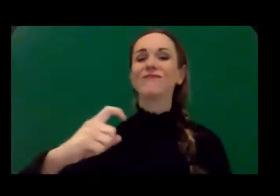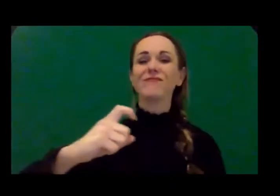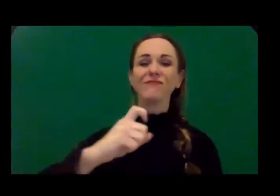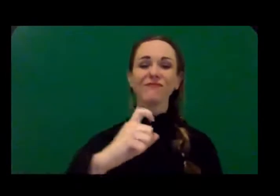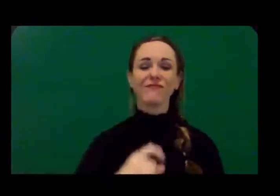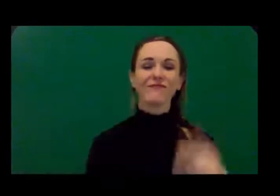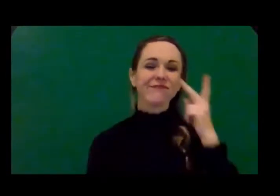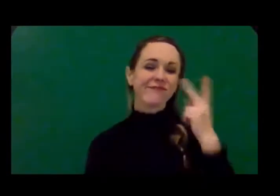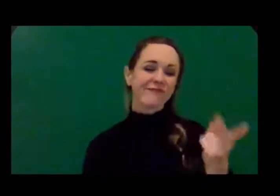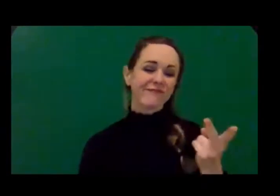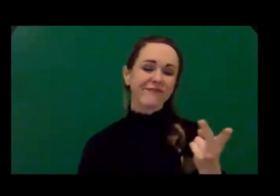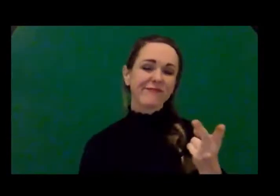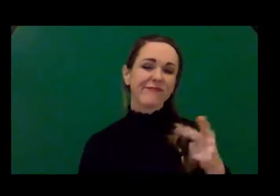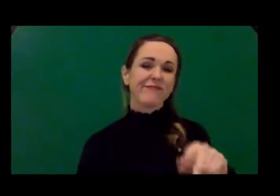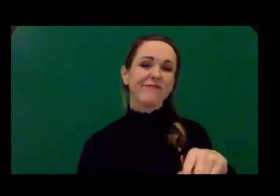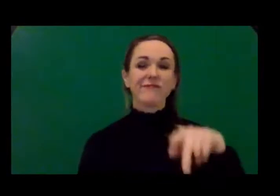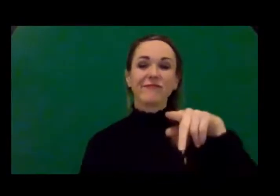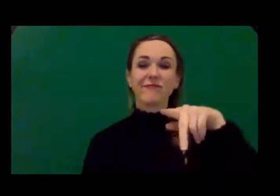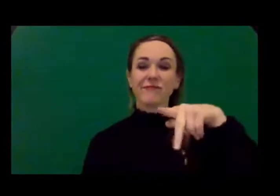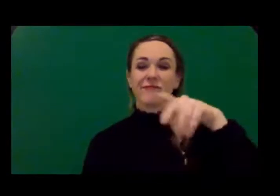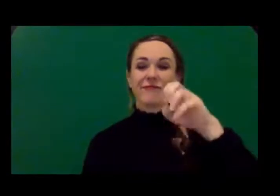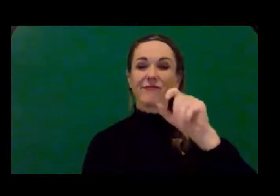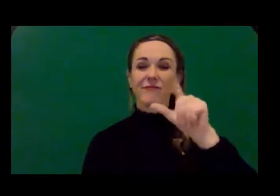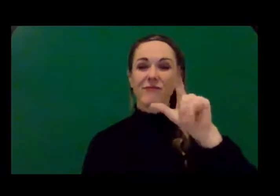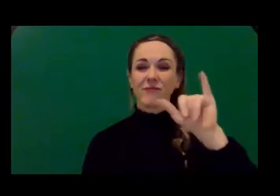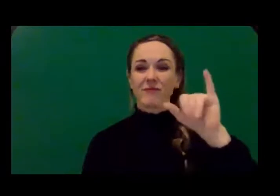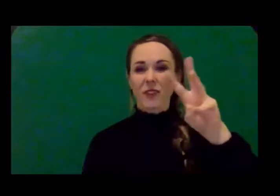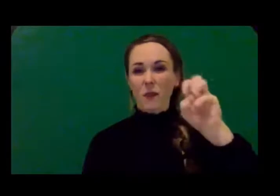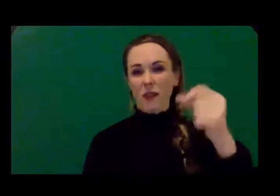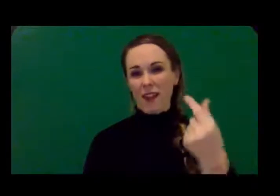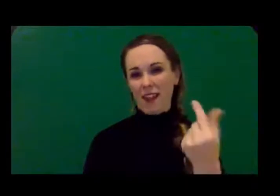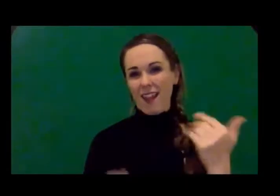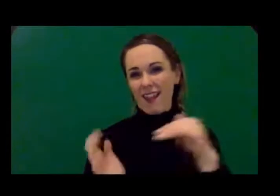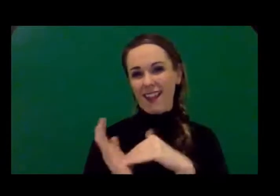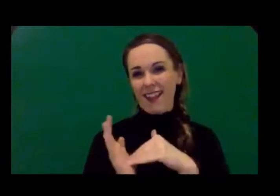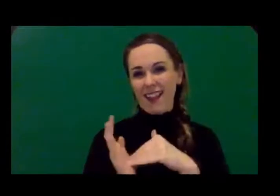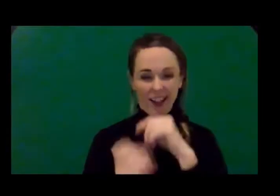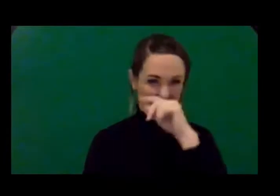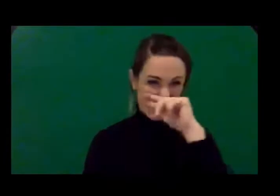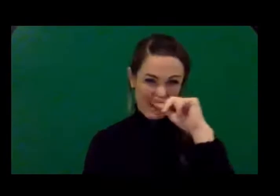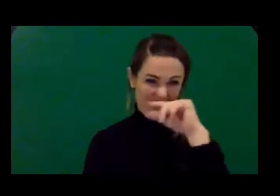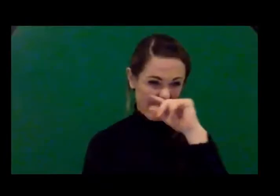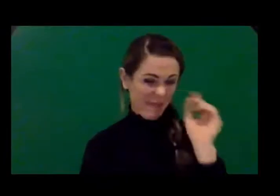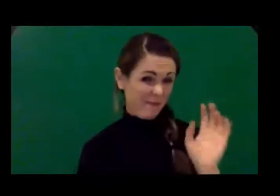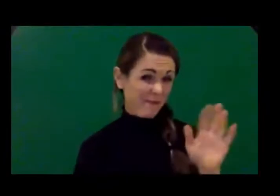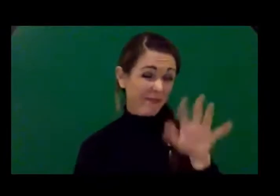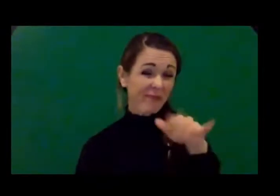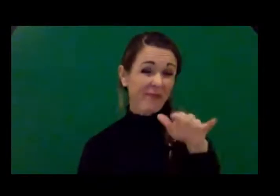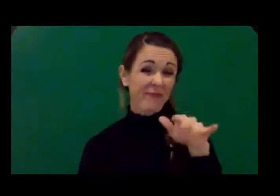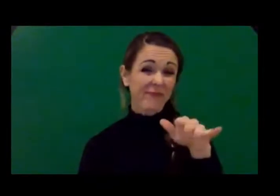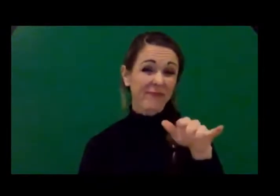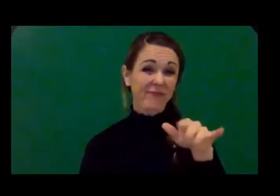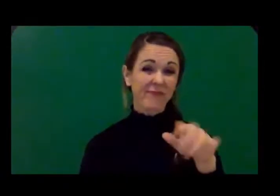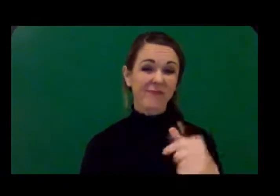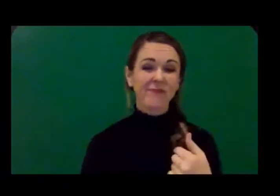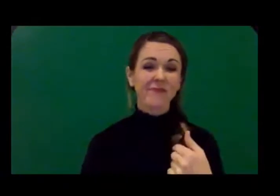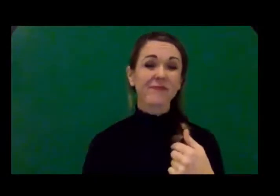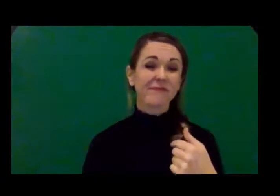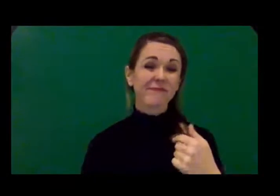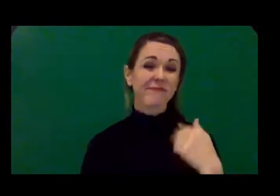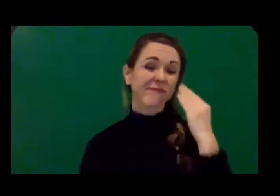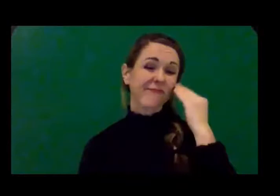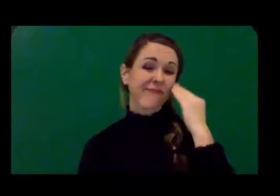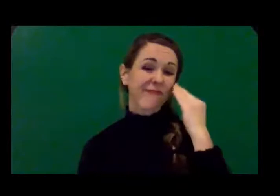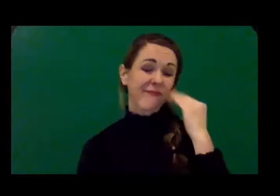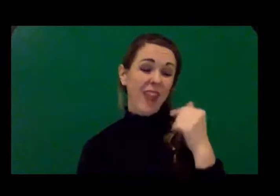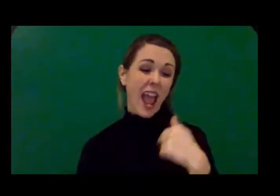She sees that polliwog again. She says, hey, you know what? I'm going to